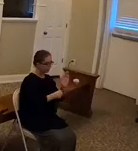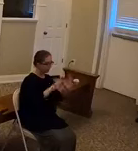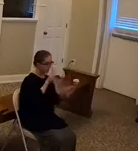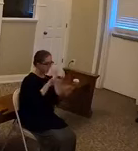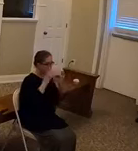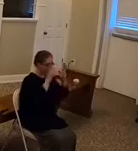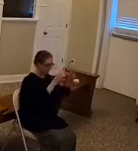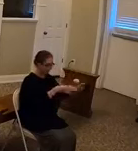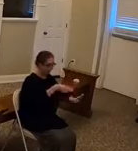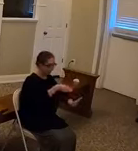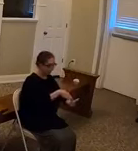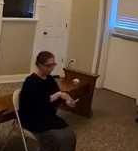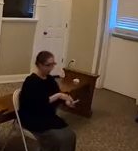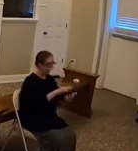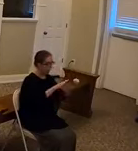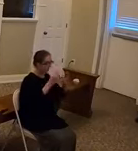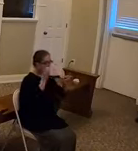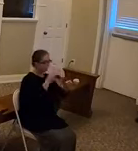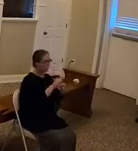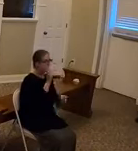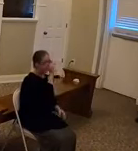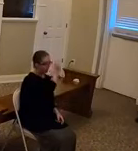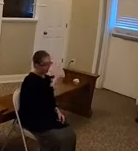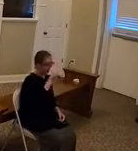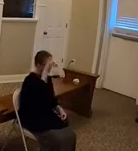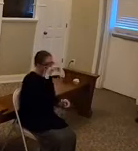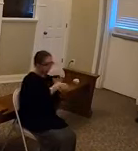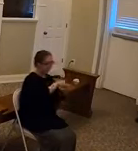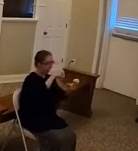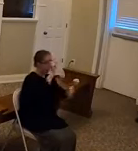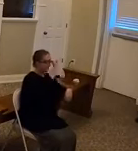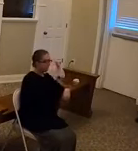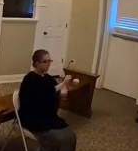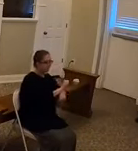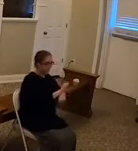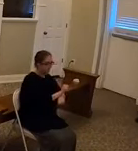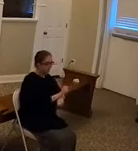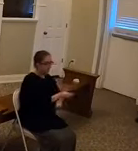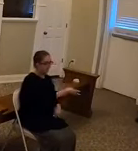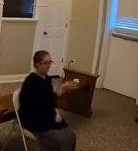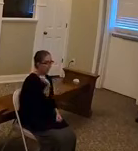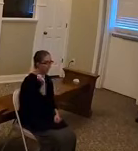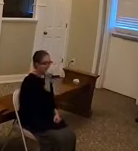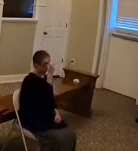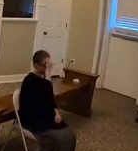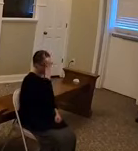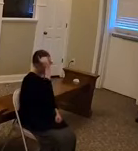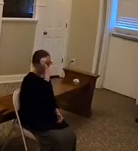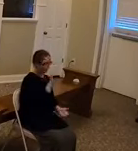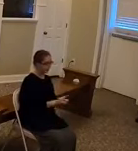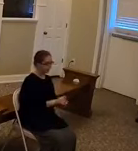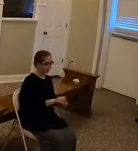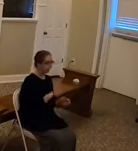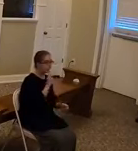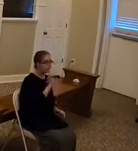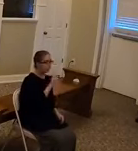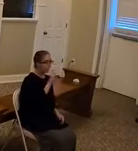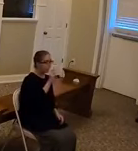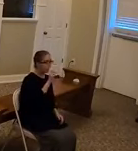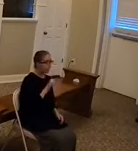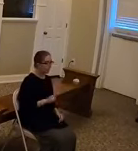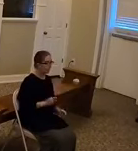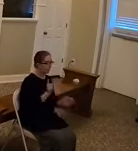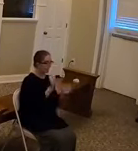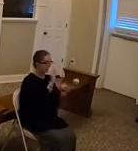They placed him at the gate called Beautiful going into the temple. And we understand that to be lame in that day